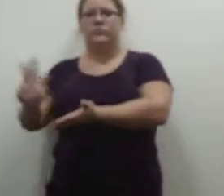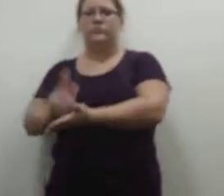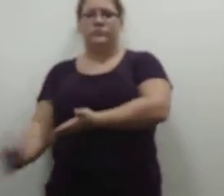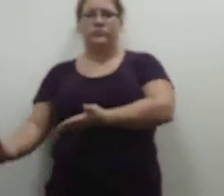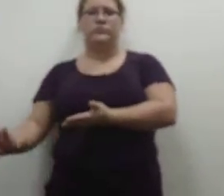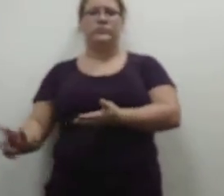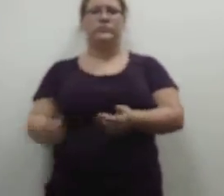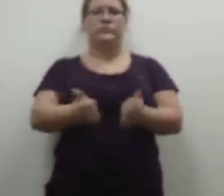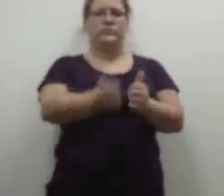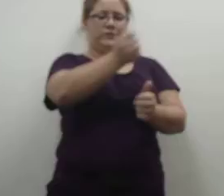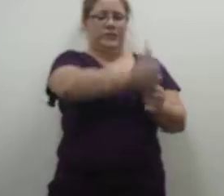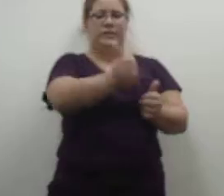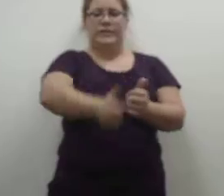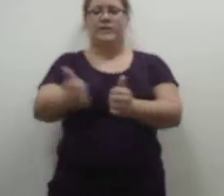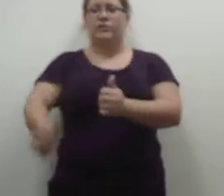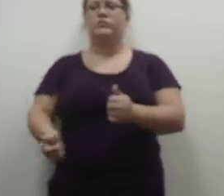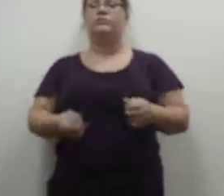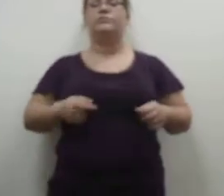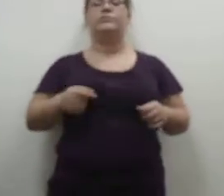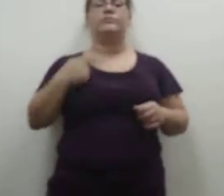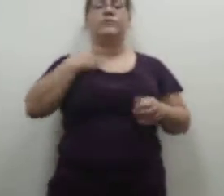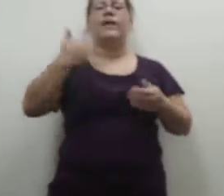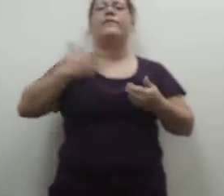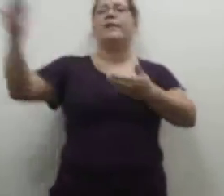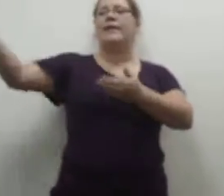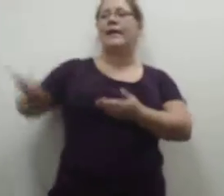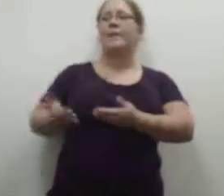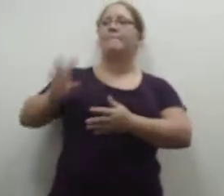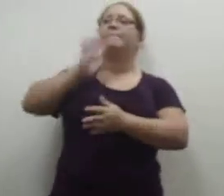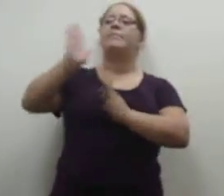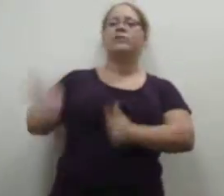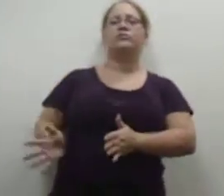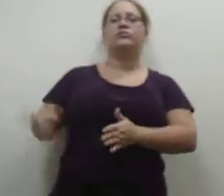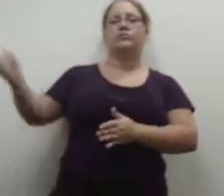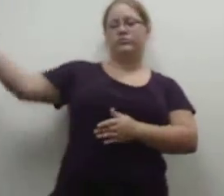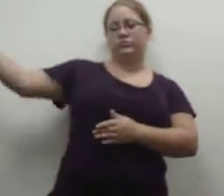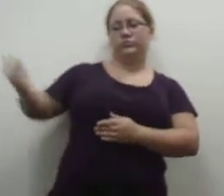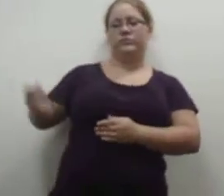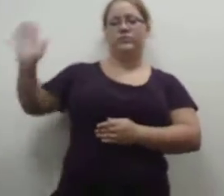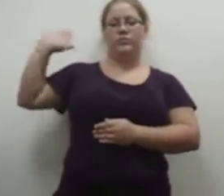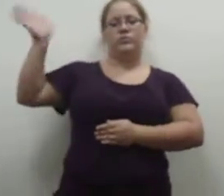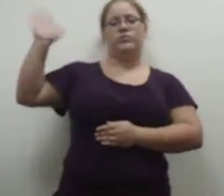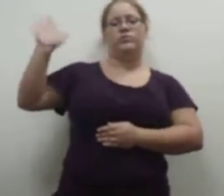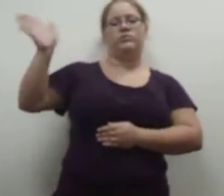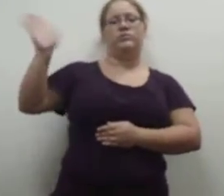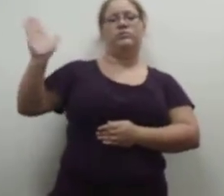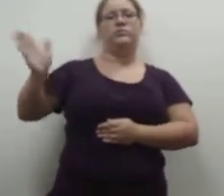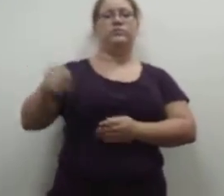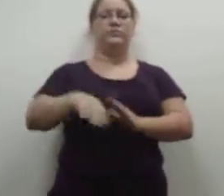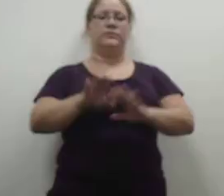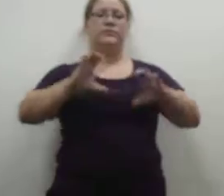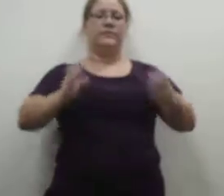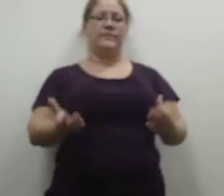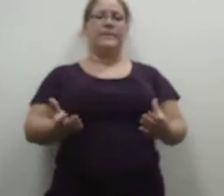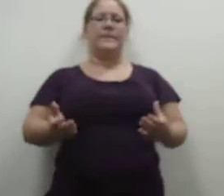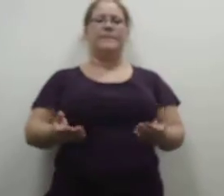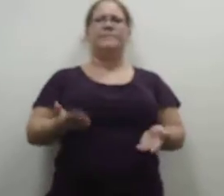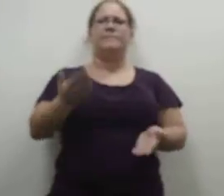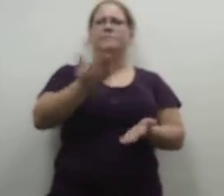guest speaker come to class from each of those areas and do a little mini lecture on some important content